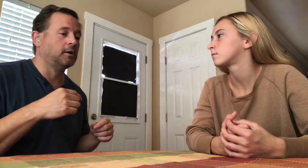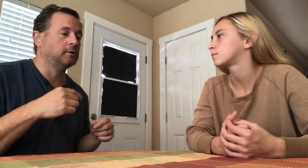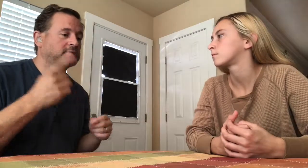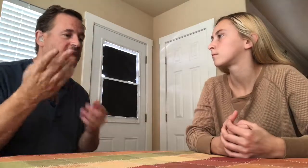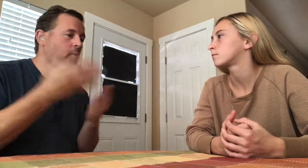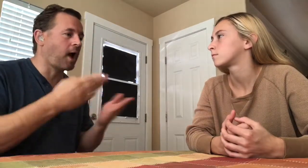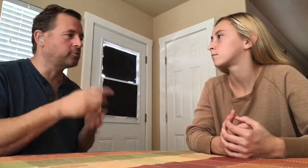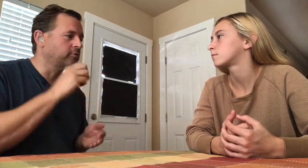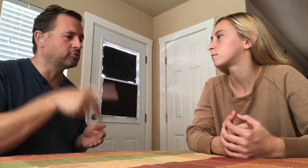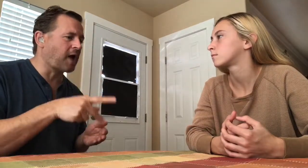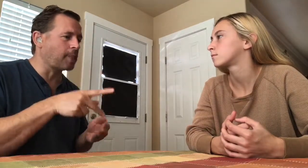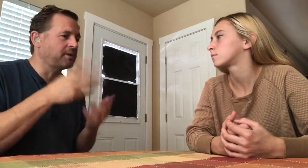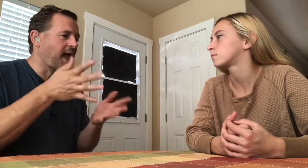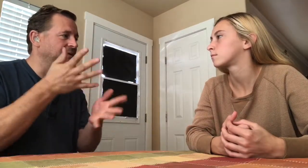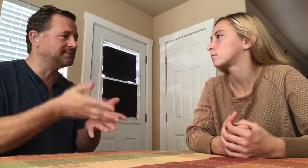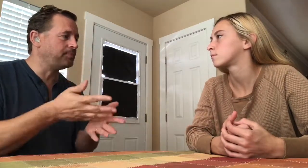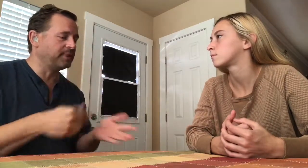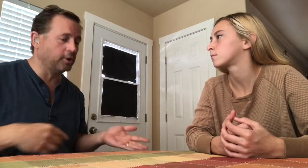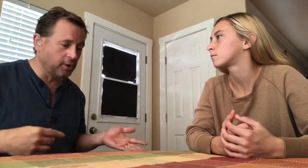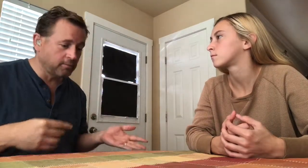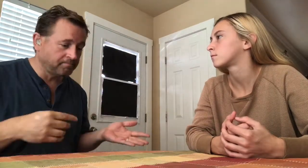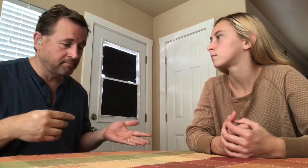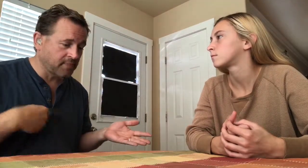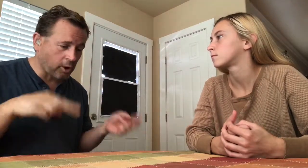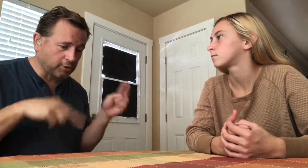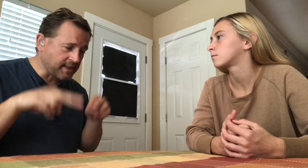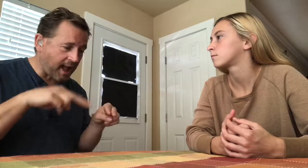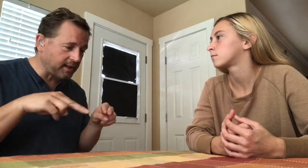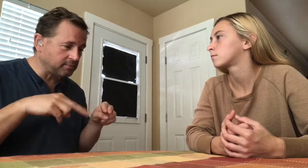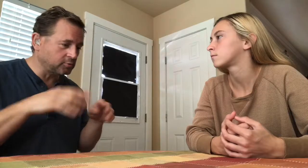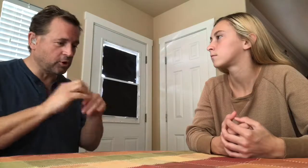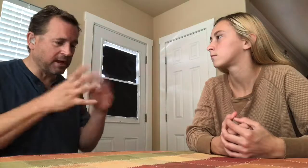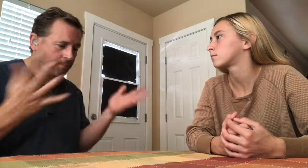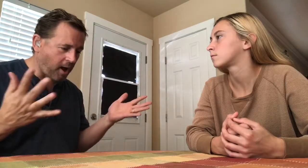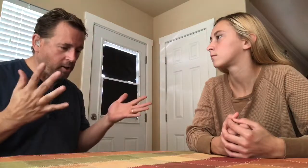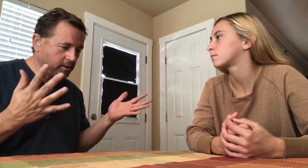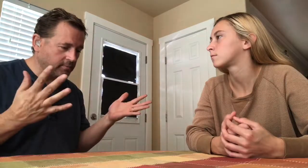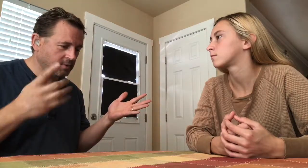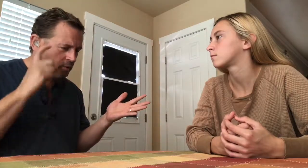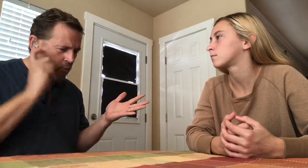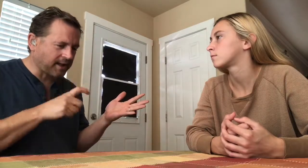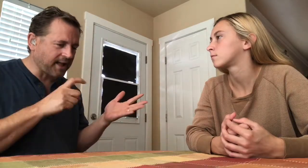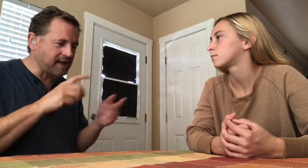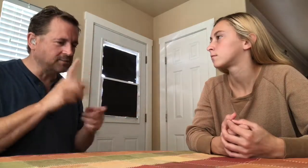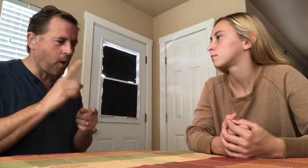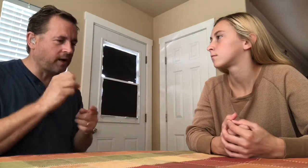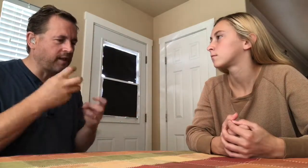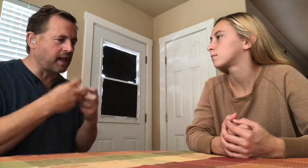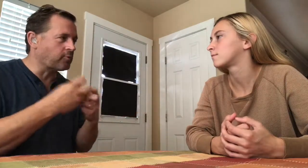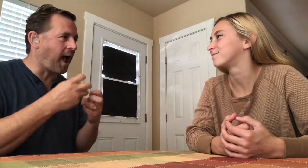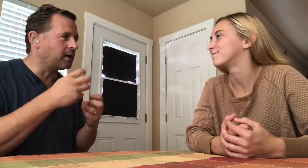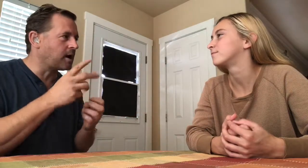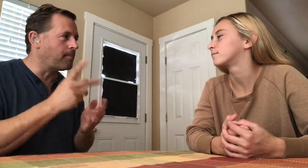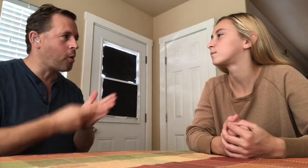So they brought it to the shop and let it sit there. I looked at it, took it apart, recognized one of the electronic